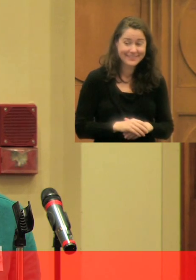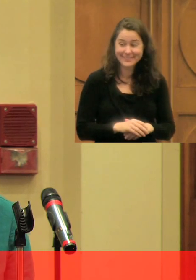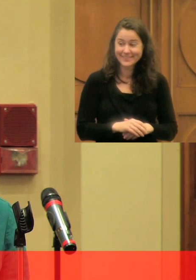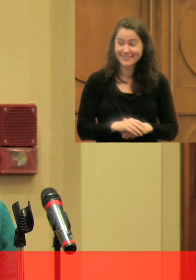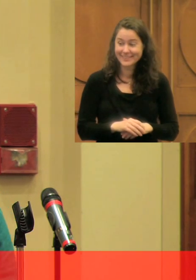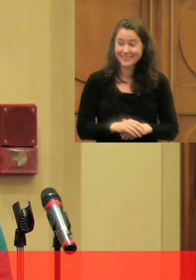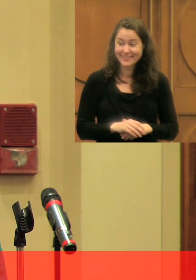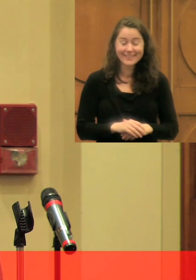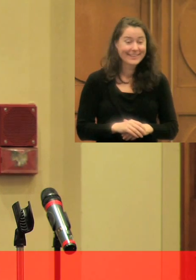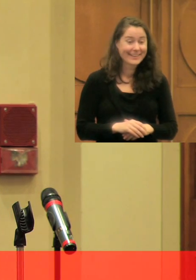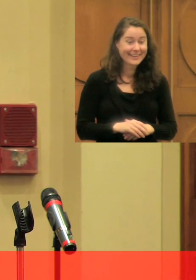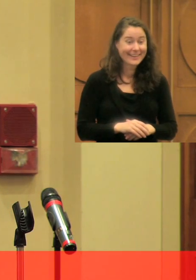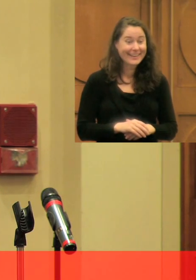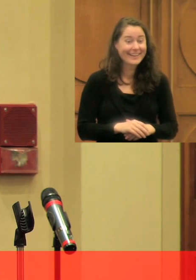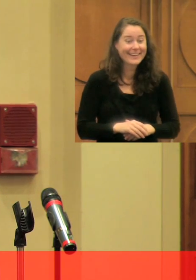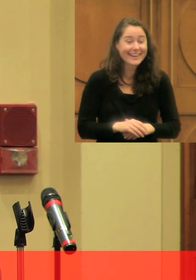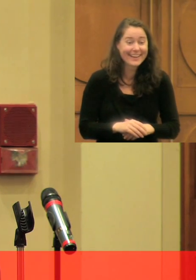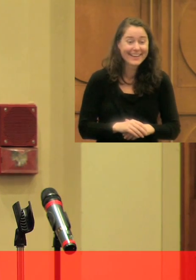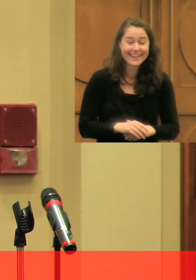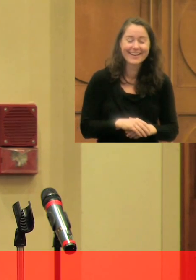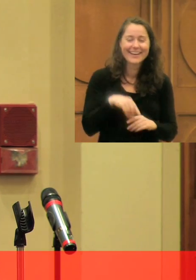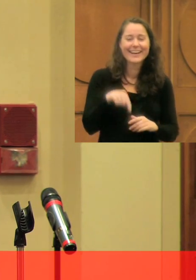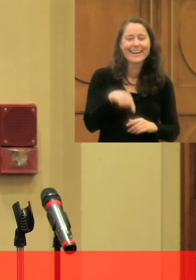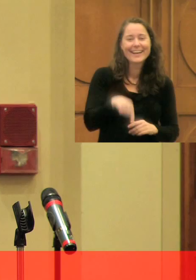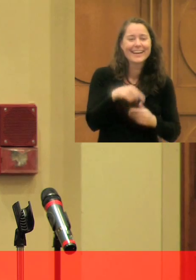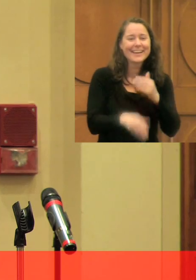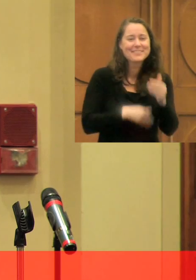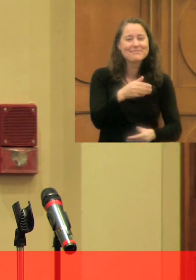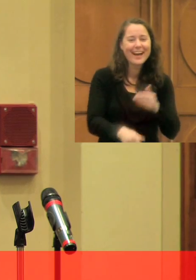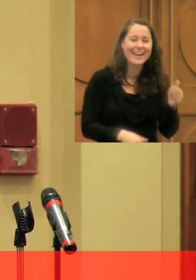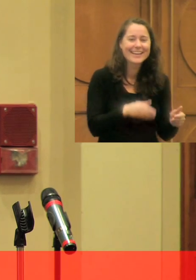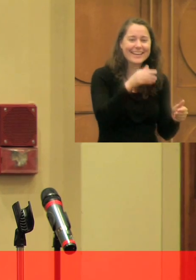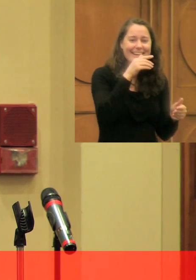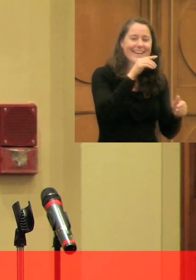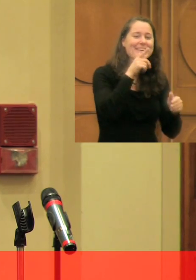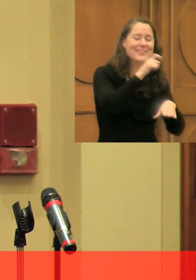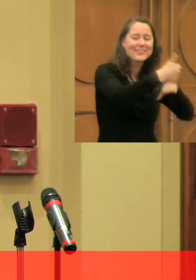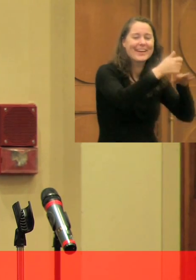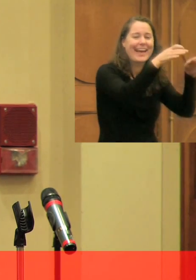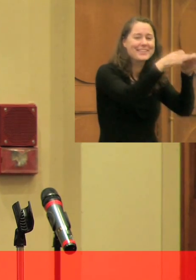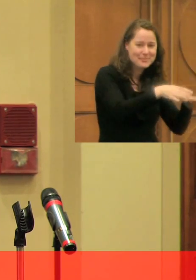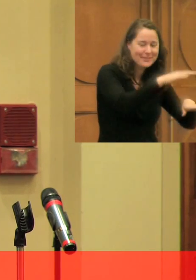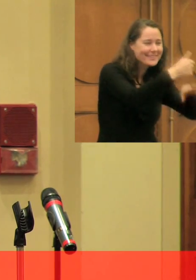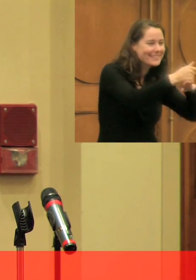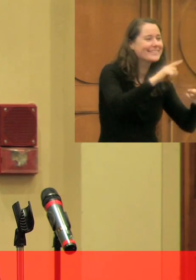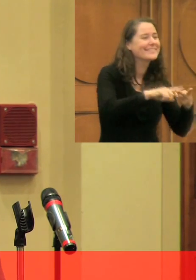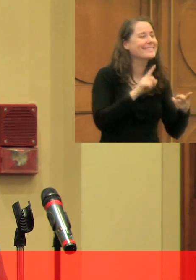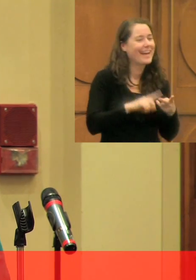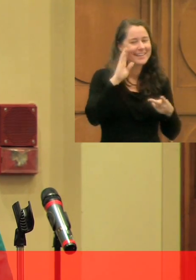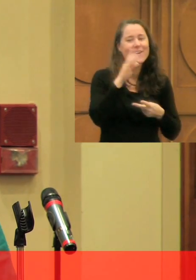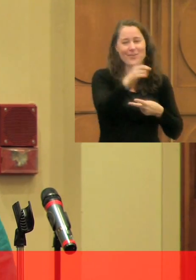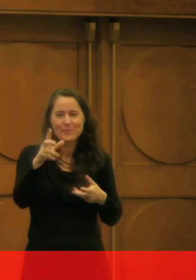Okay, this process is by interpreters and for interpreters, and you want to know how to do it, how much is it going to cost, where do I